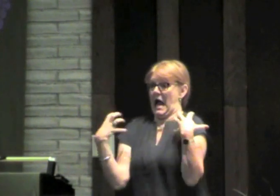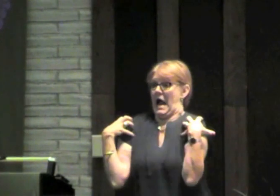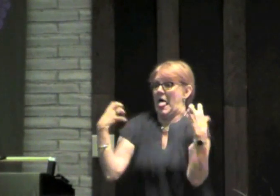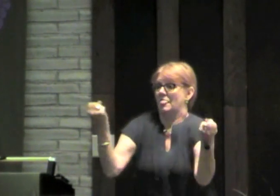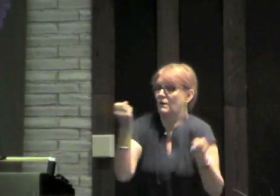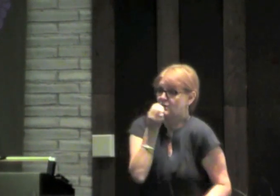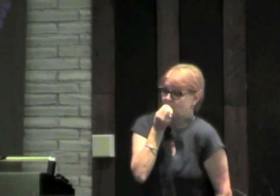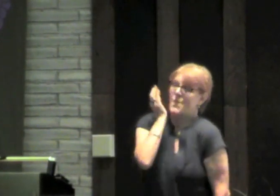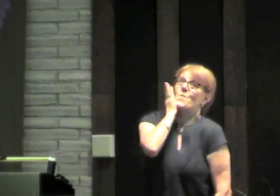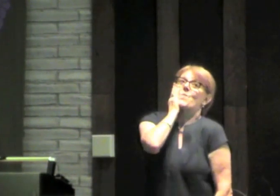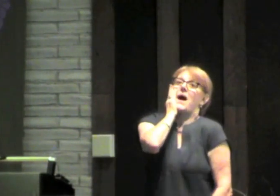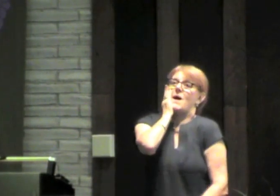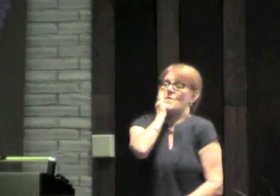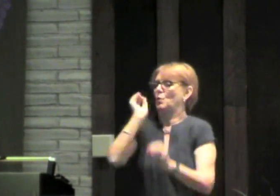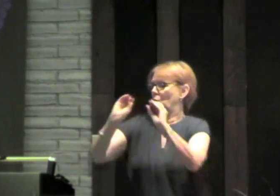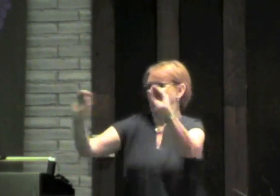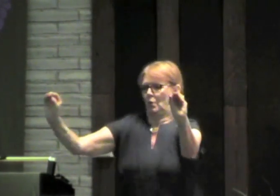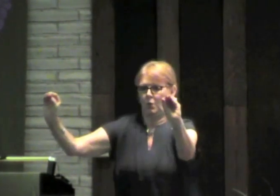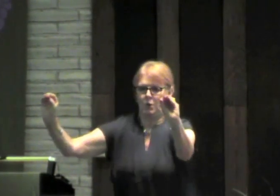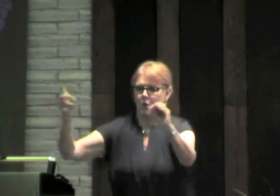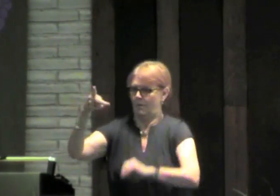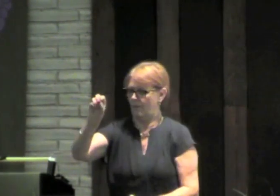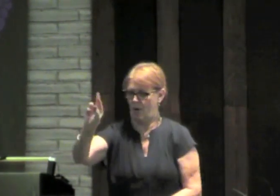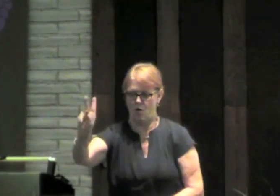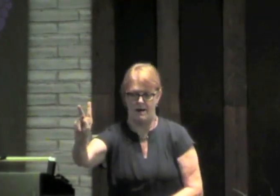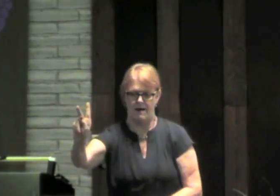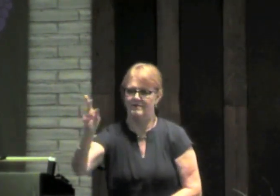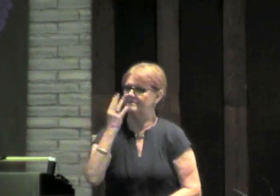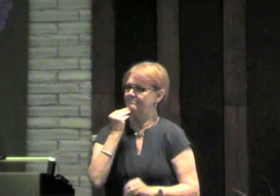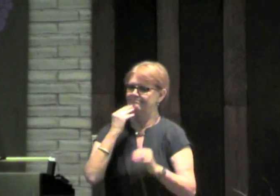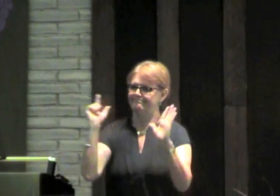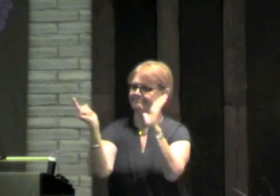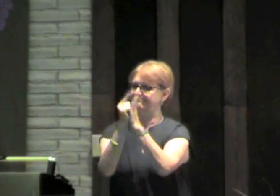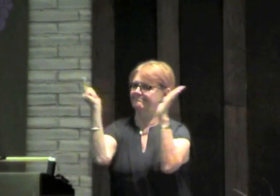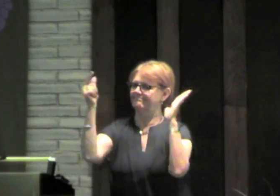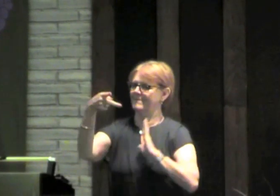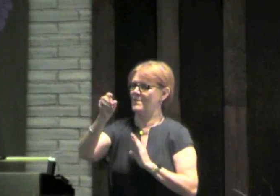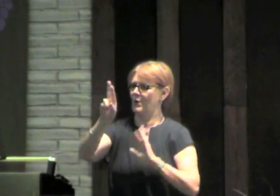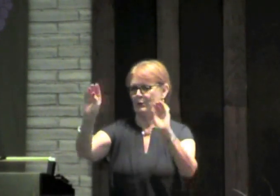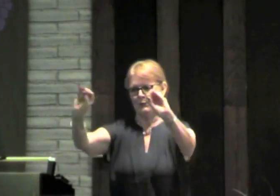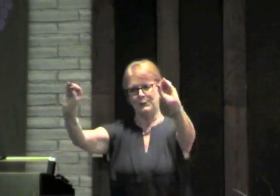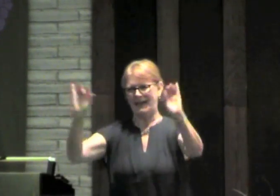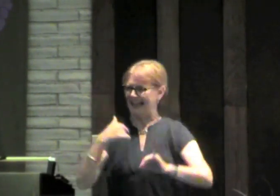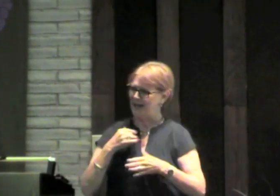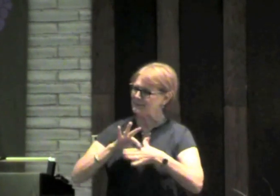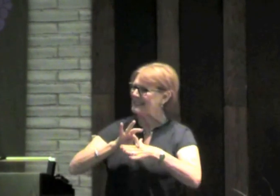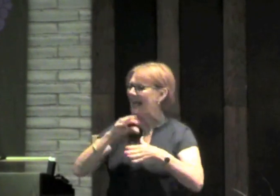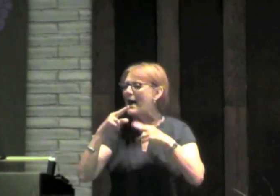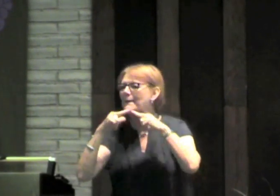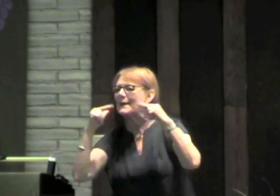because we had very, very nutritious foods. There was no pork, because you know that Judaism does